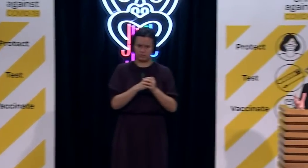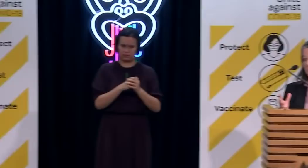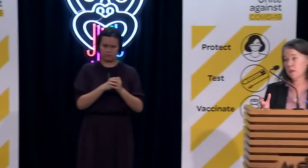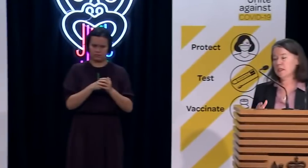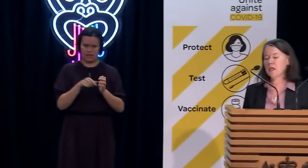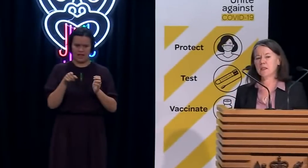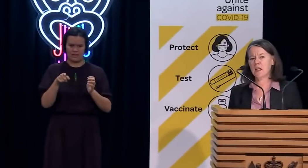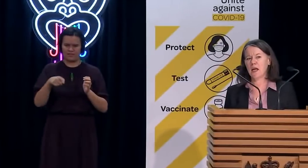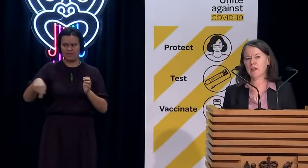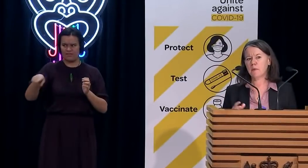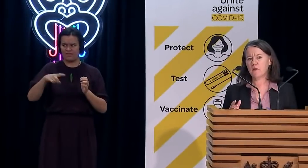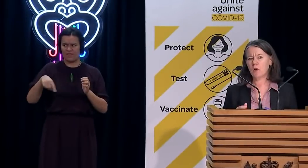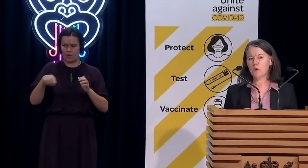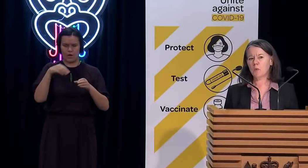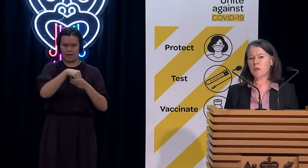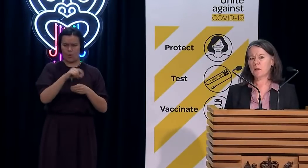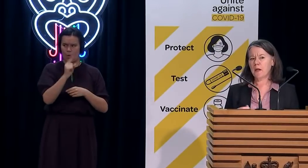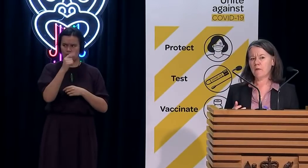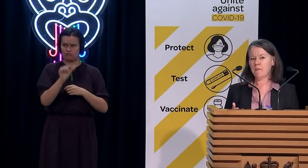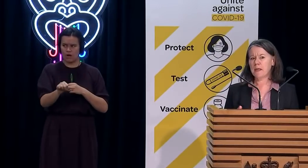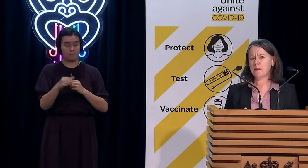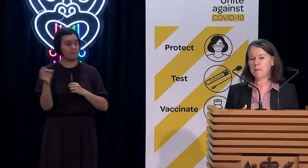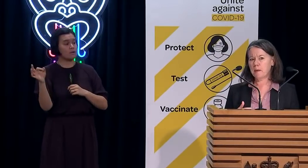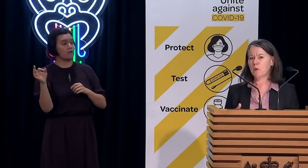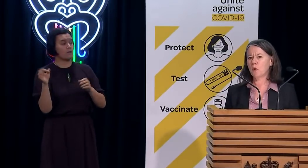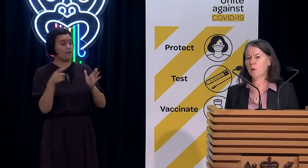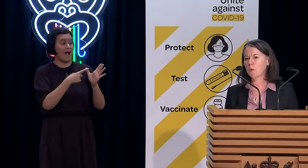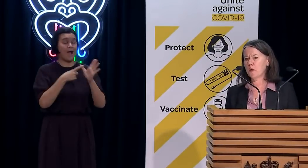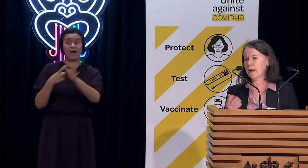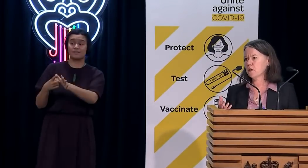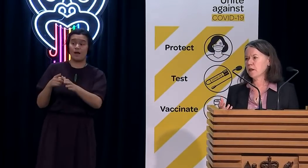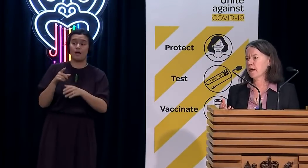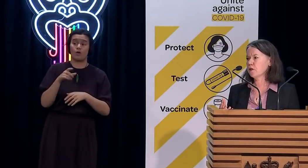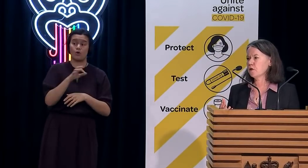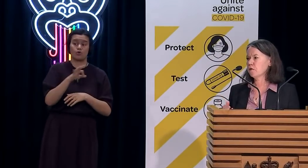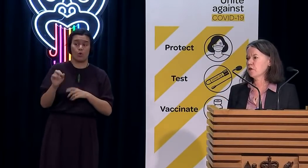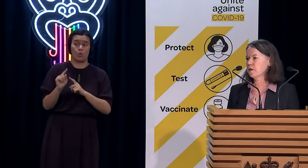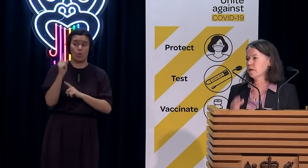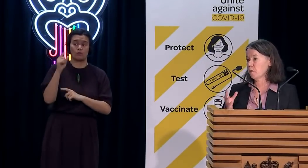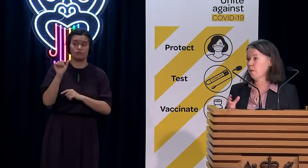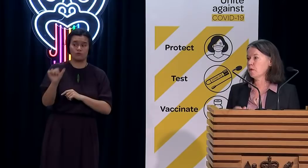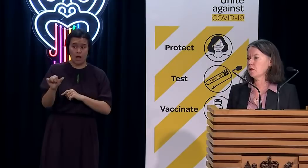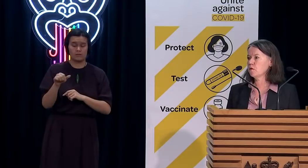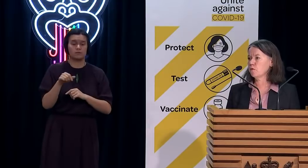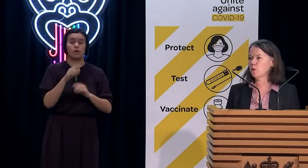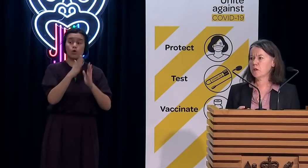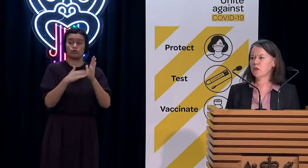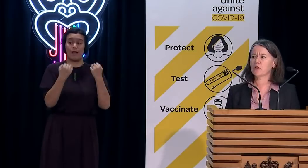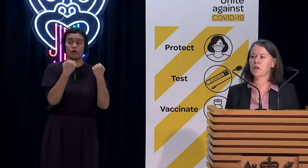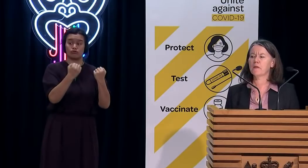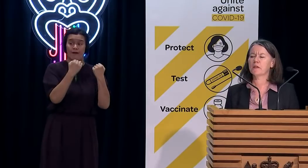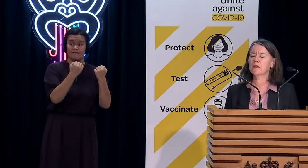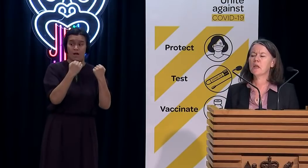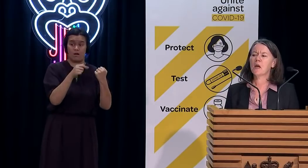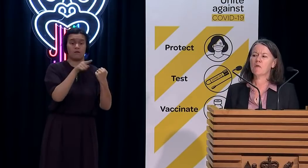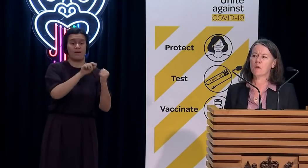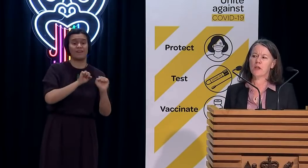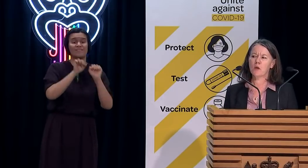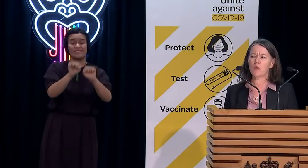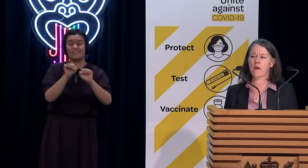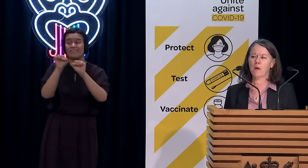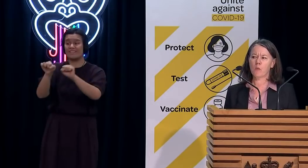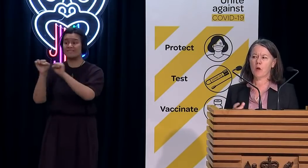don't have the details to hand but those will have been people who were at the locations of interest that were posted for the truck driver and